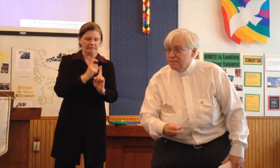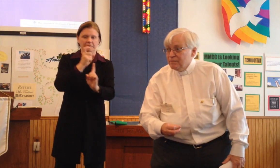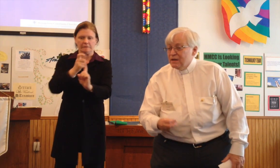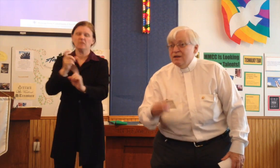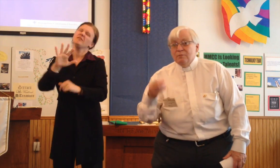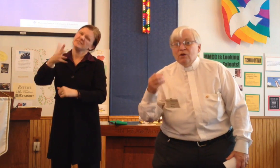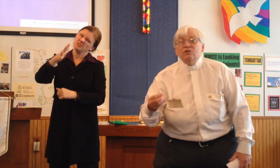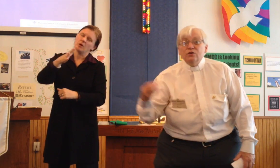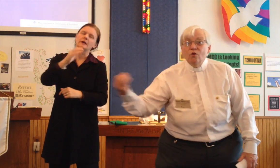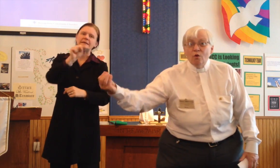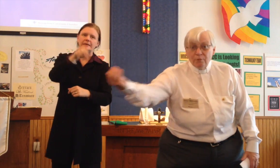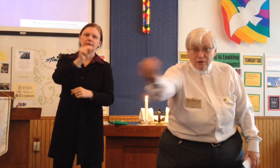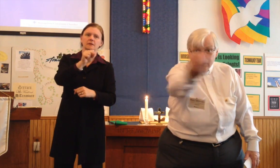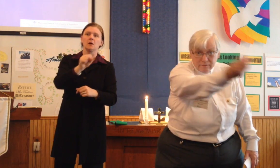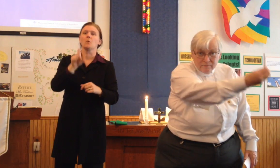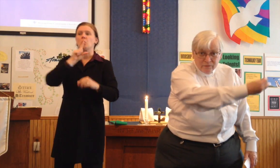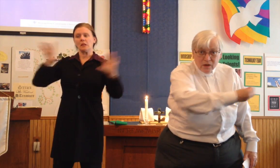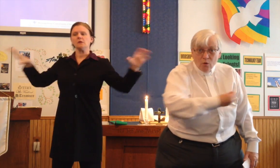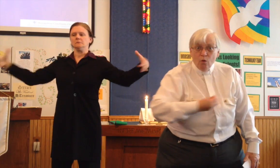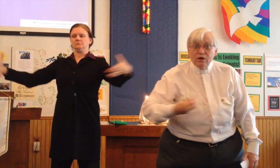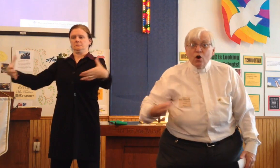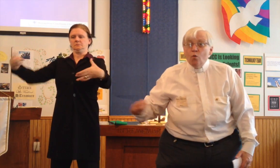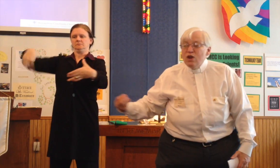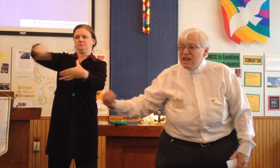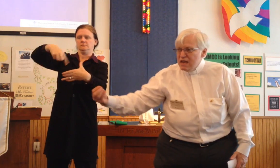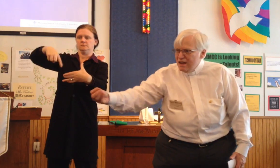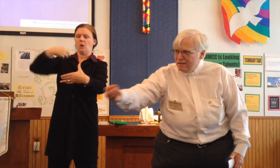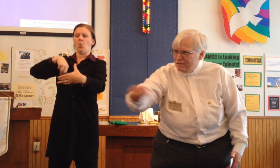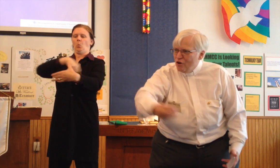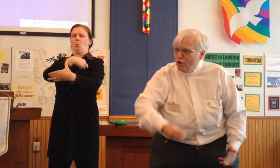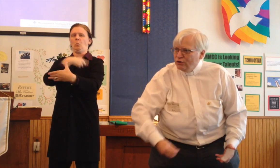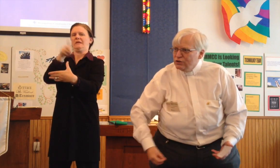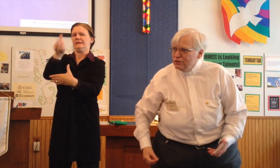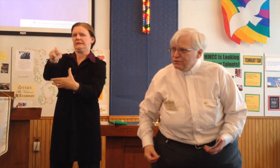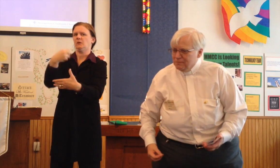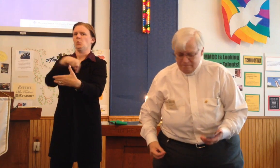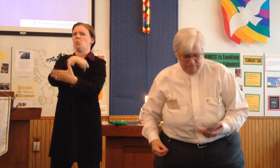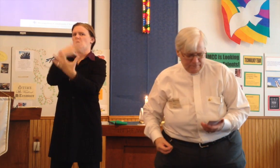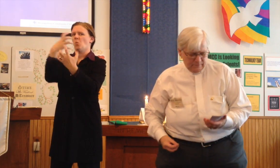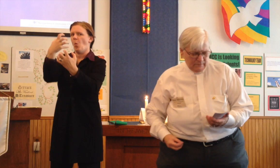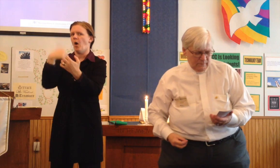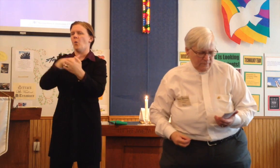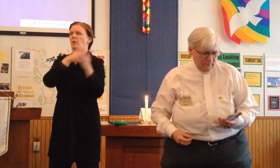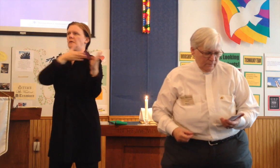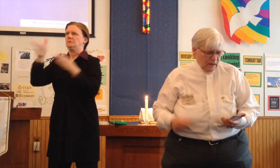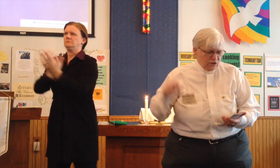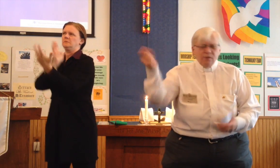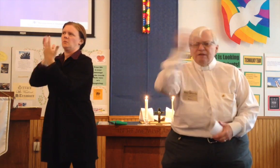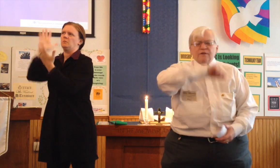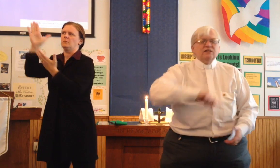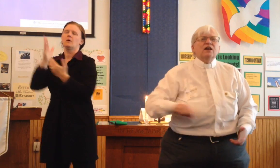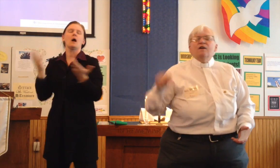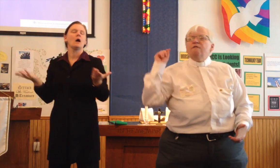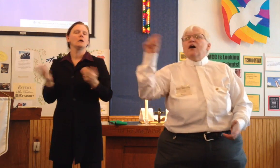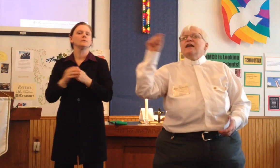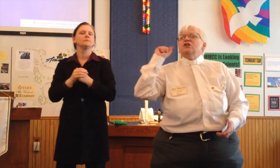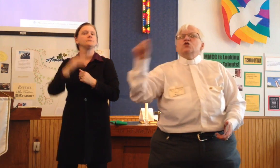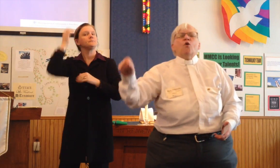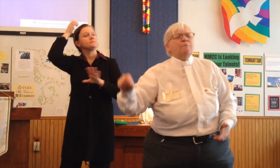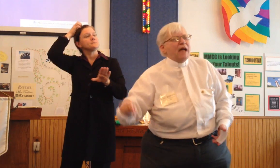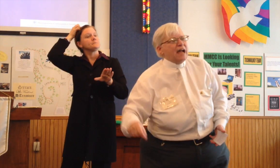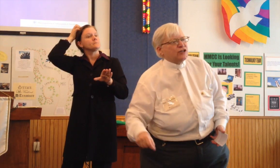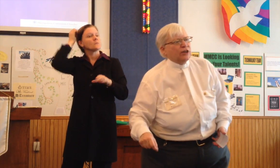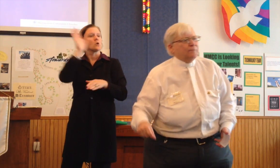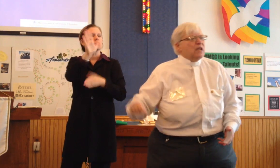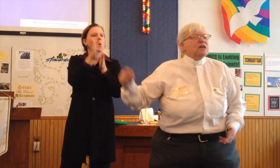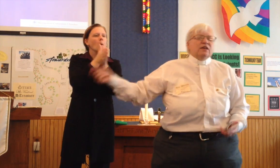it, but also corporately. What are we called to do? So, my friends, find